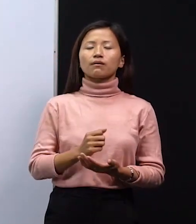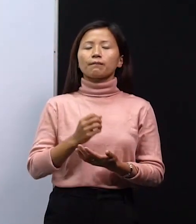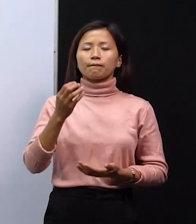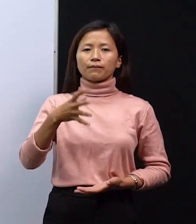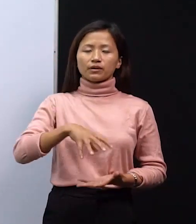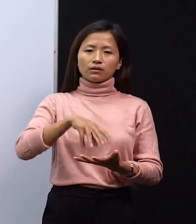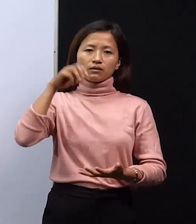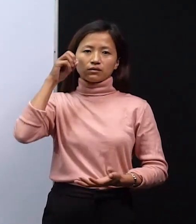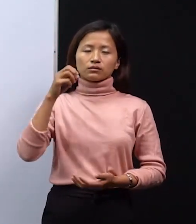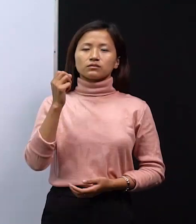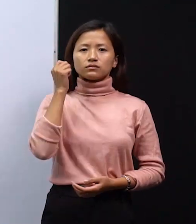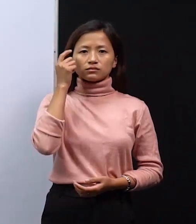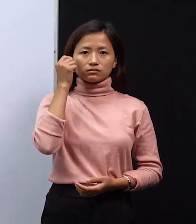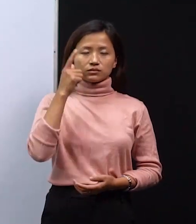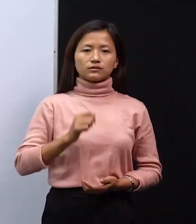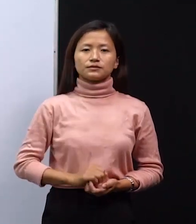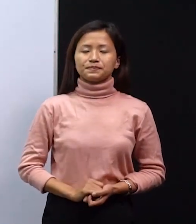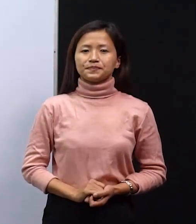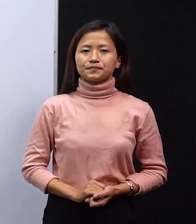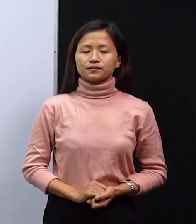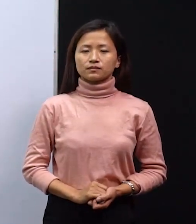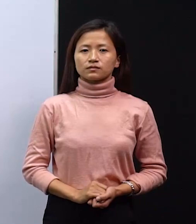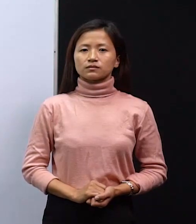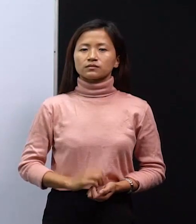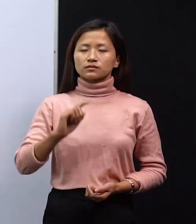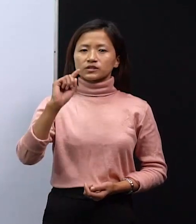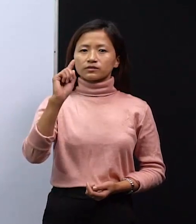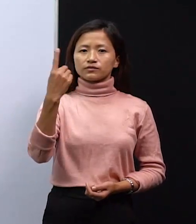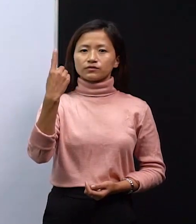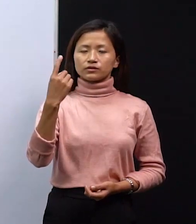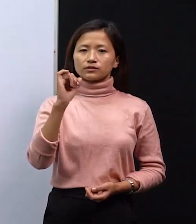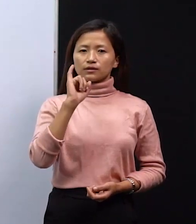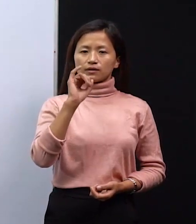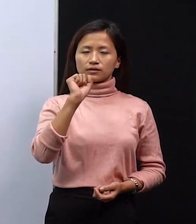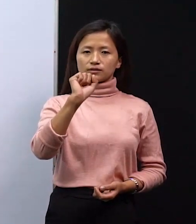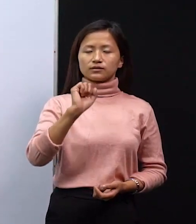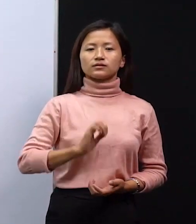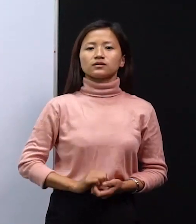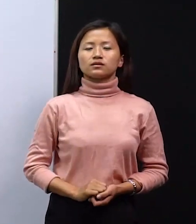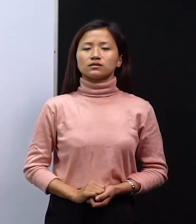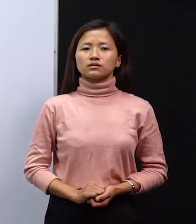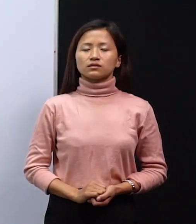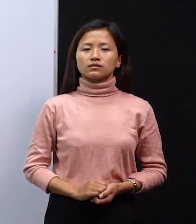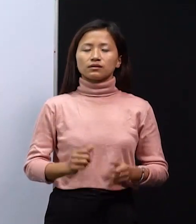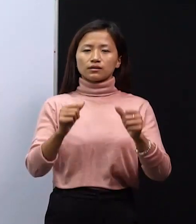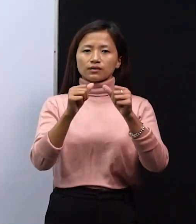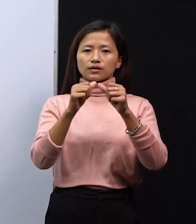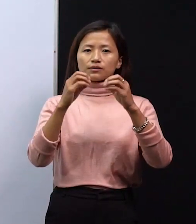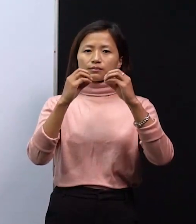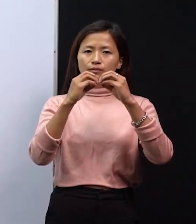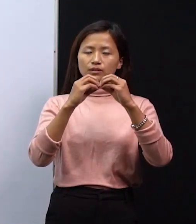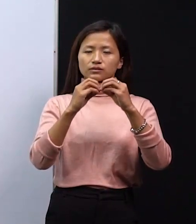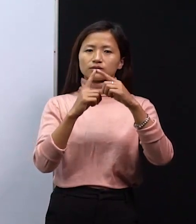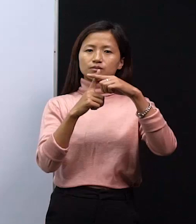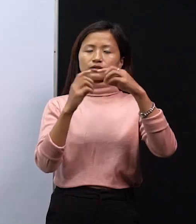understand it. Alright? So this is your first identity. This a plus b the whole